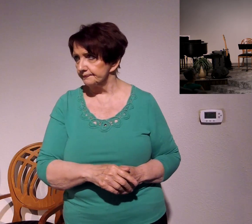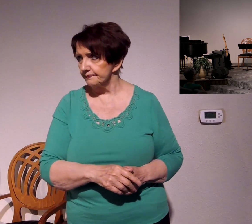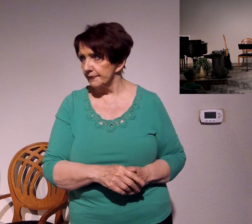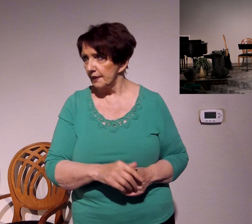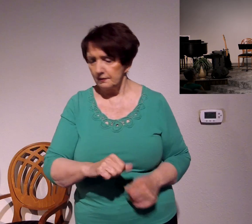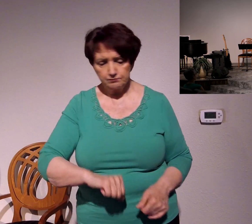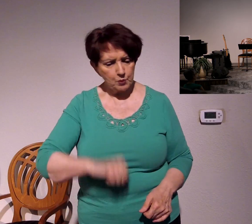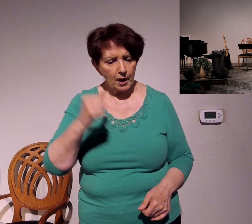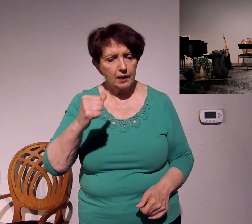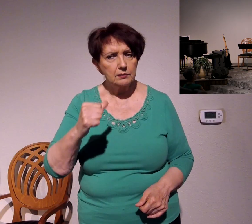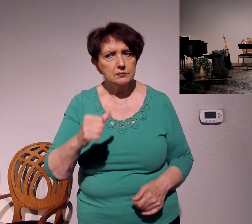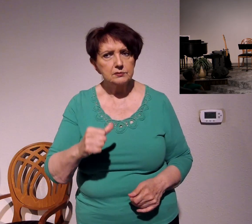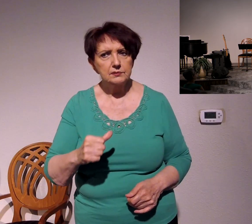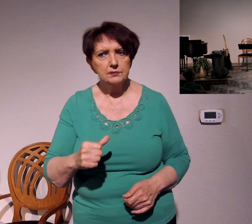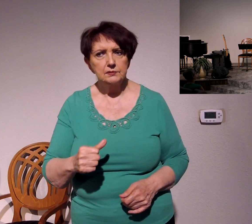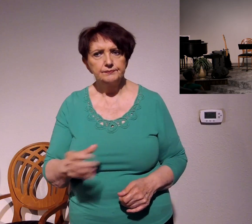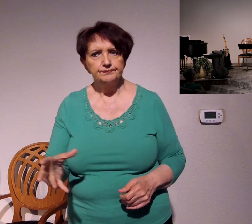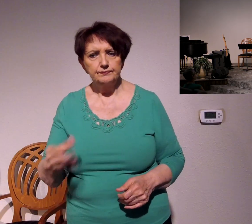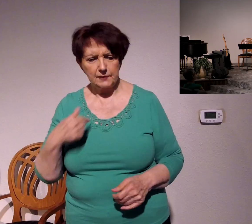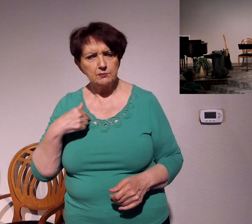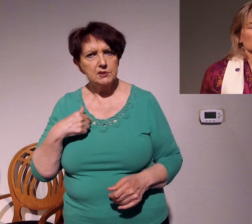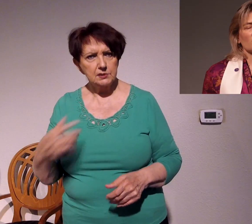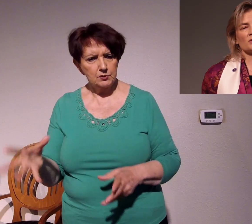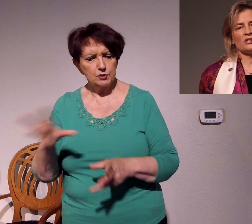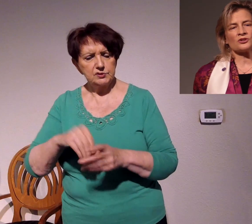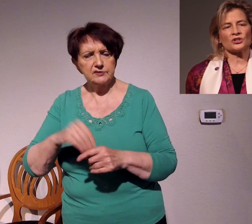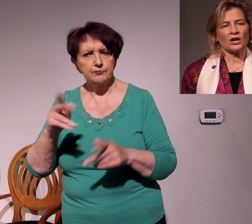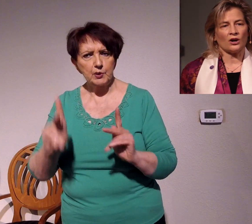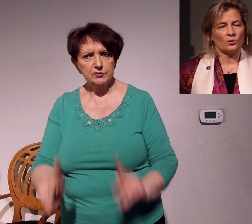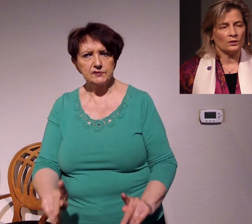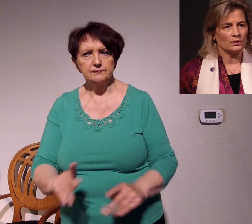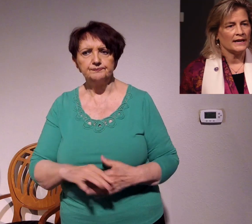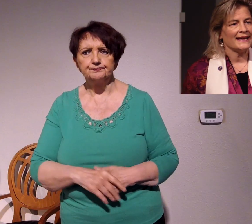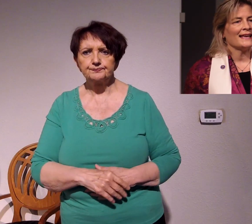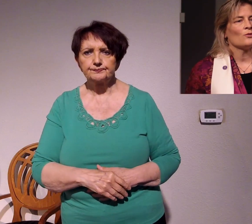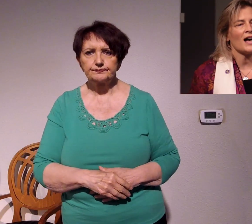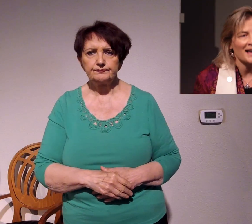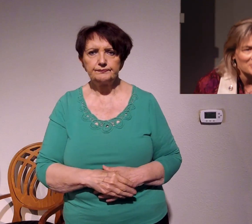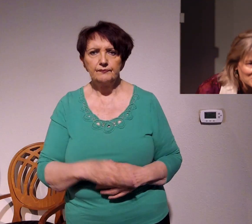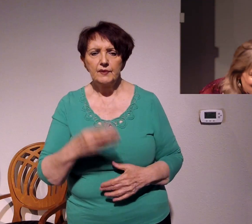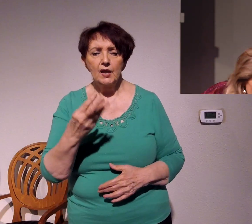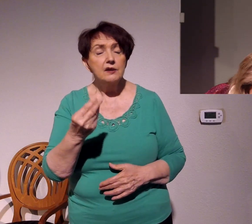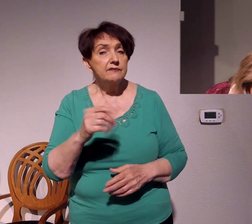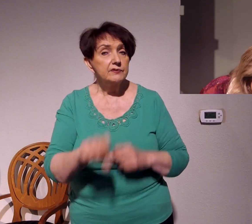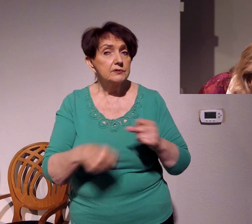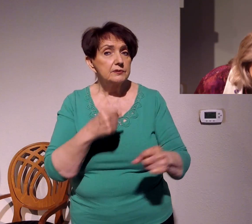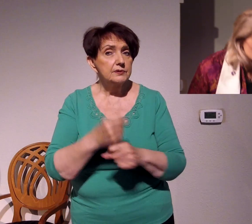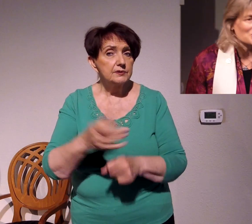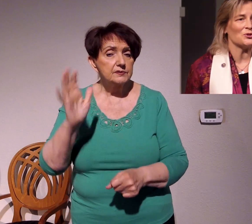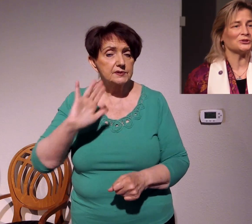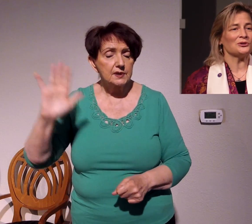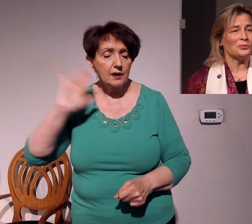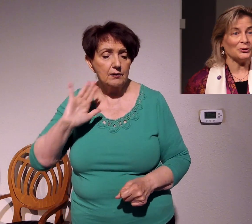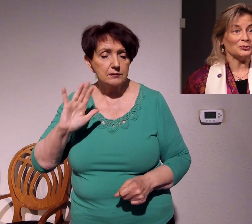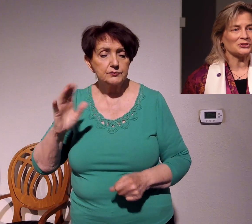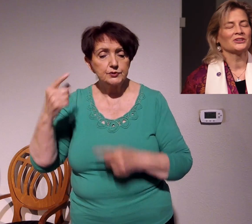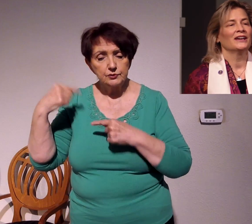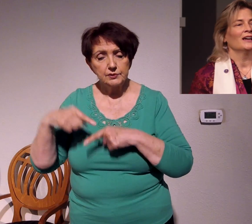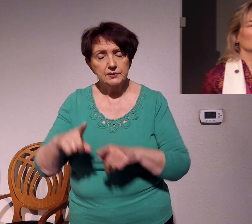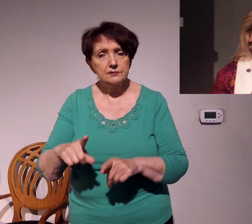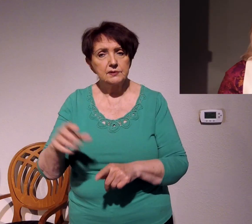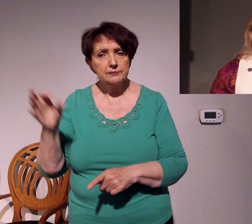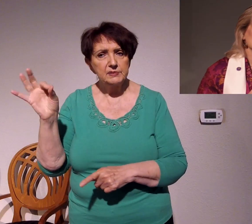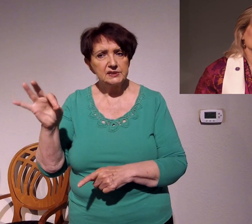proud that I'm like an inclusive person. Well, several years ago, while I was in ministerial school to